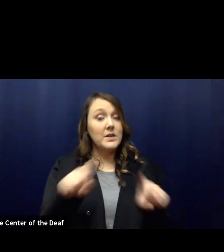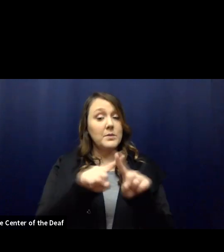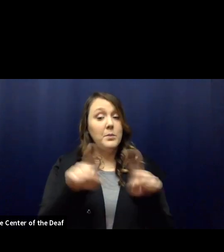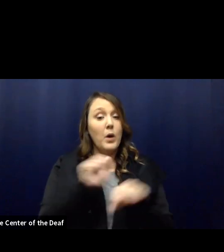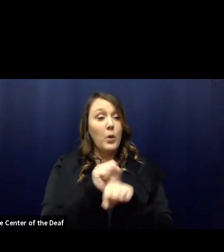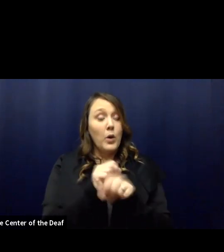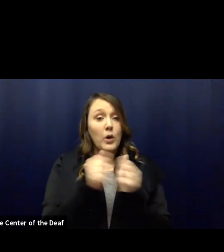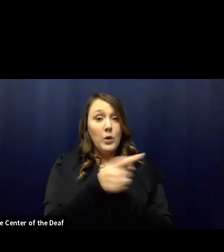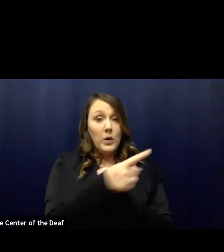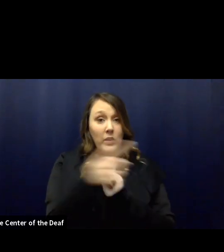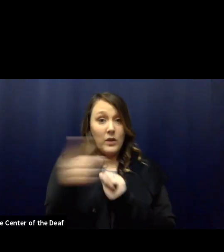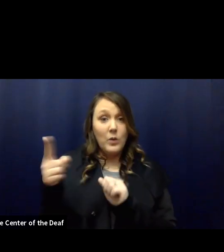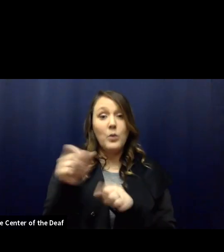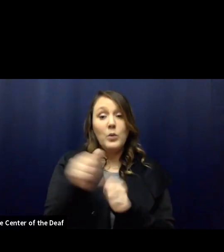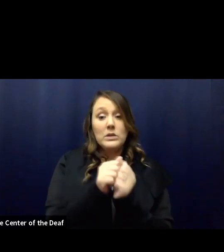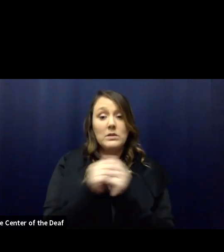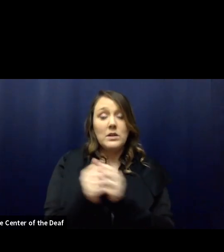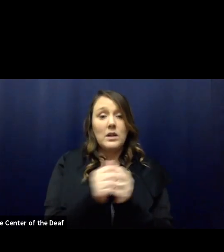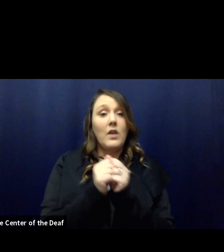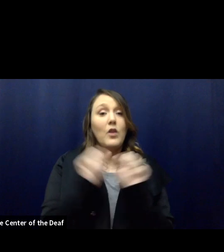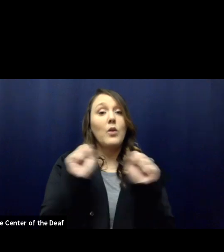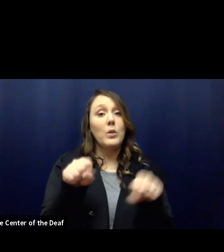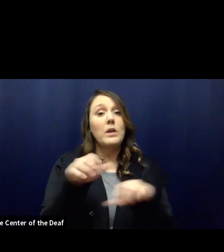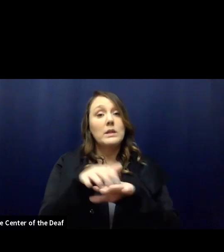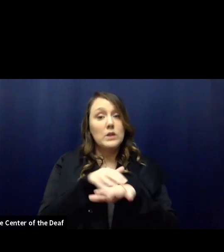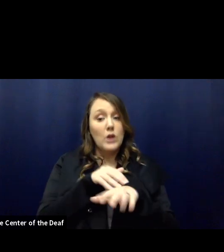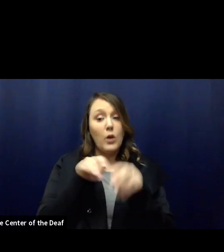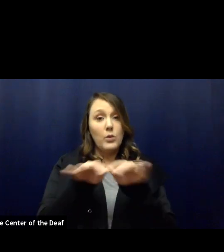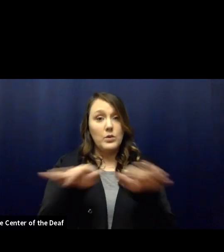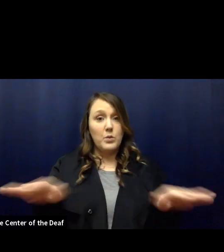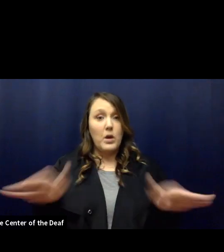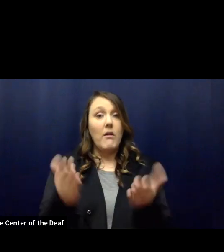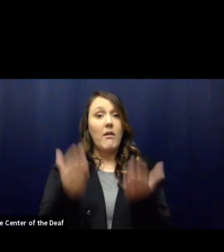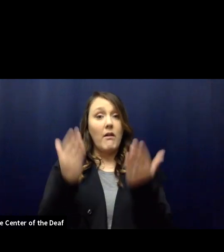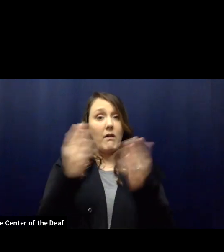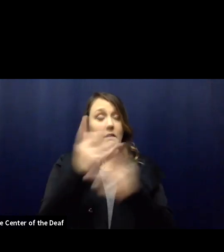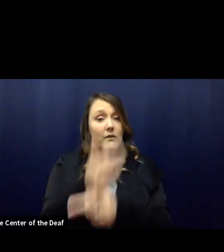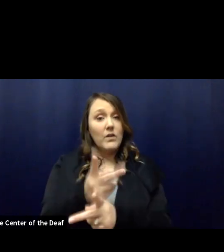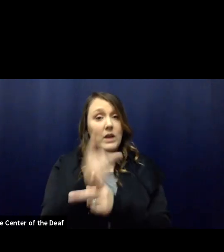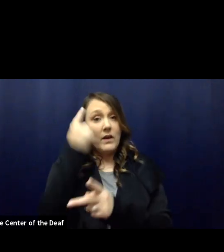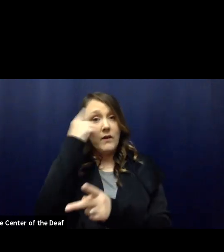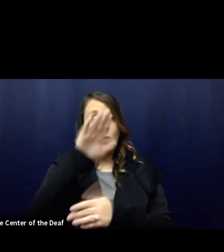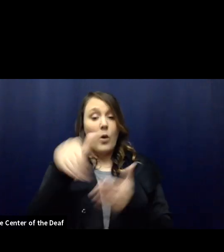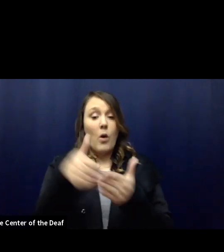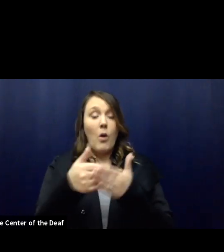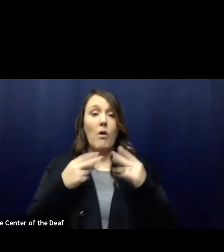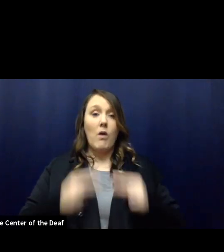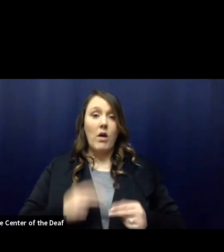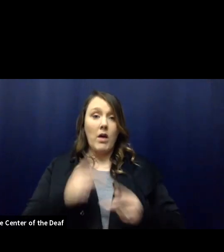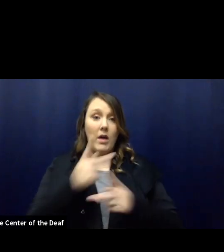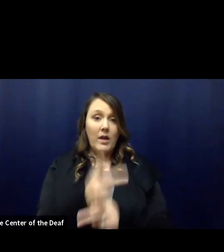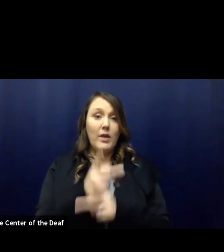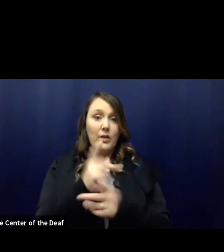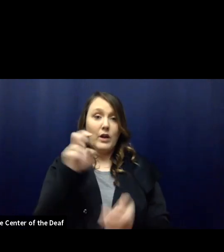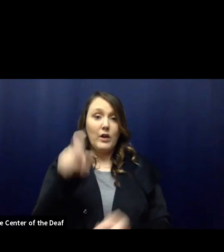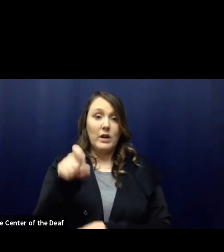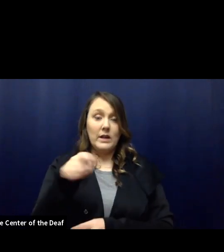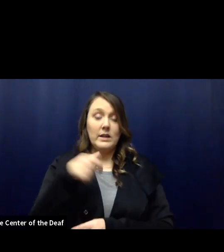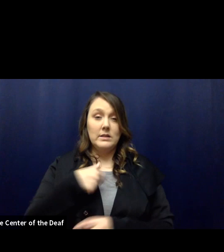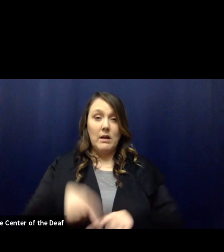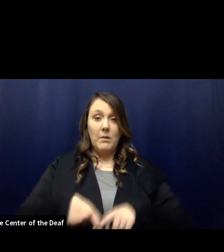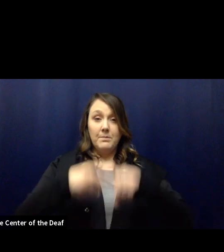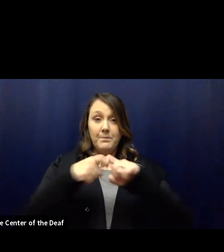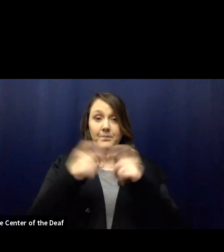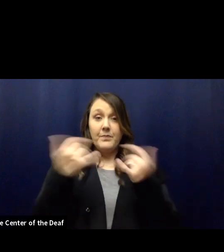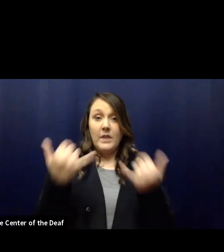can slow that spread, continue to offer care for all the healthcare needs of our community. So I will pause there. And I think this is